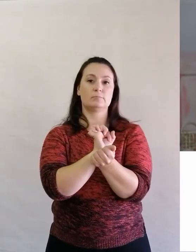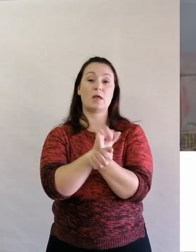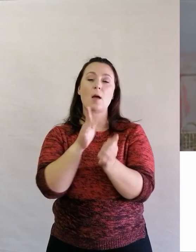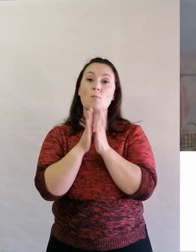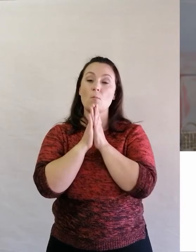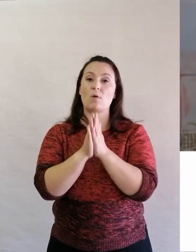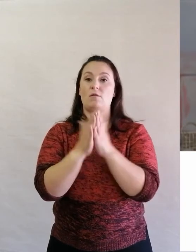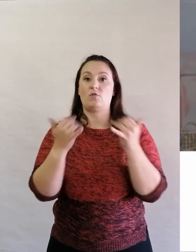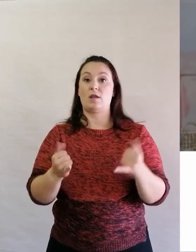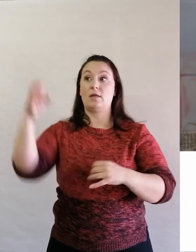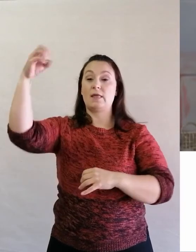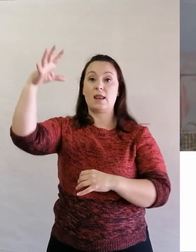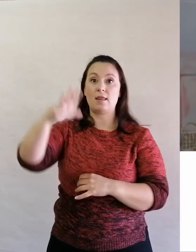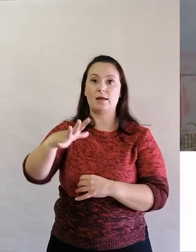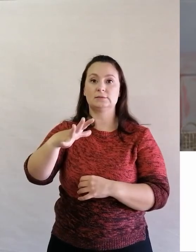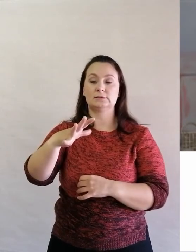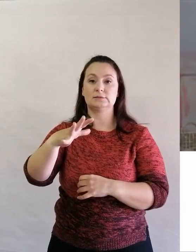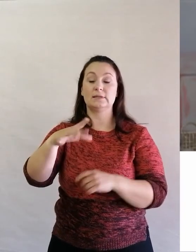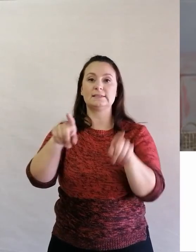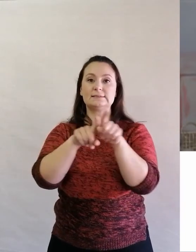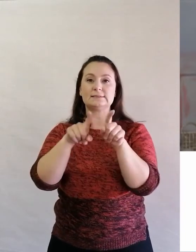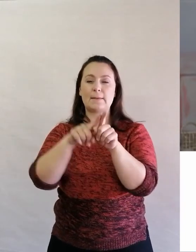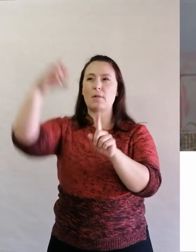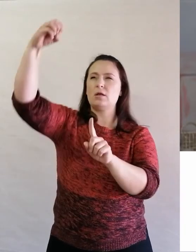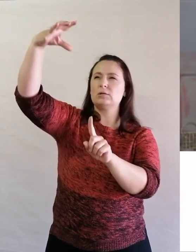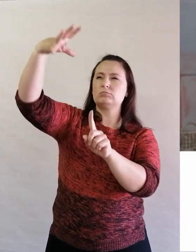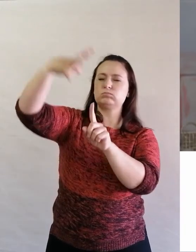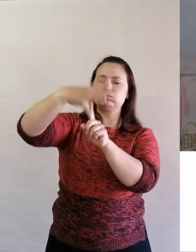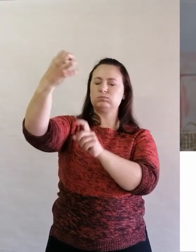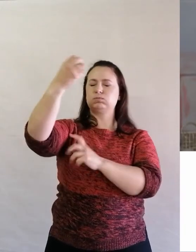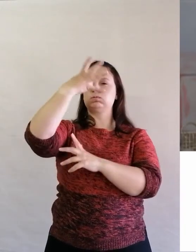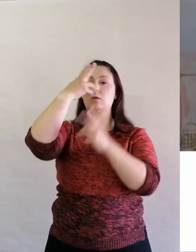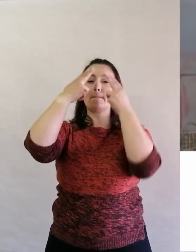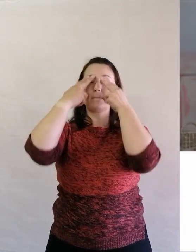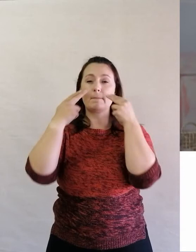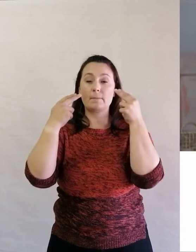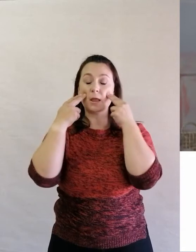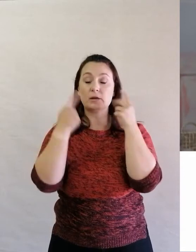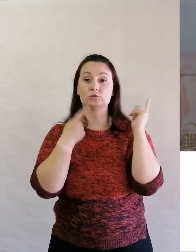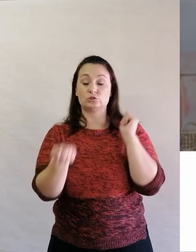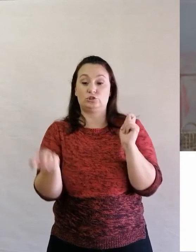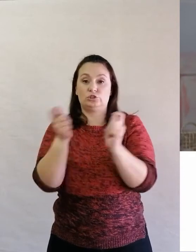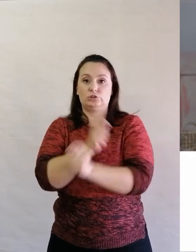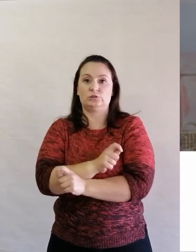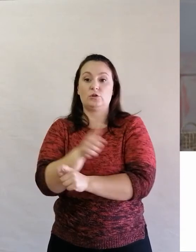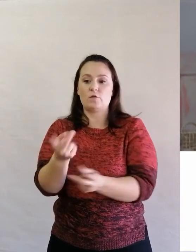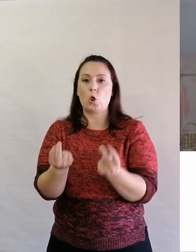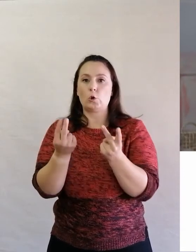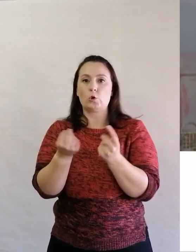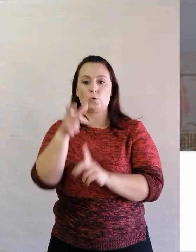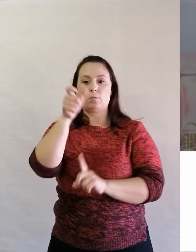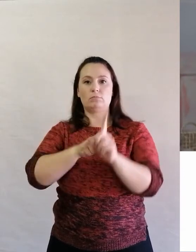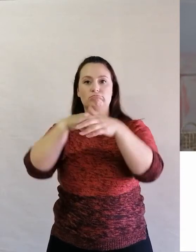that same light that blinded Saul and converted him, changed him, so that he could become a new person